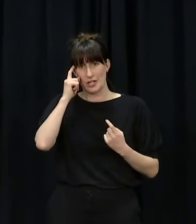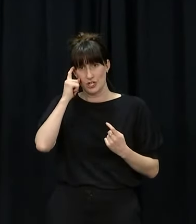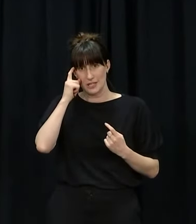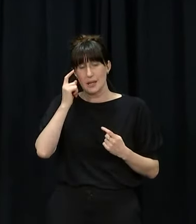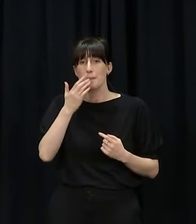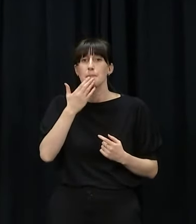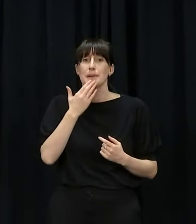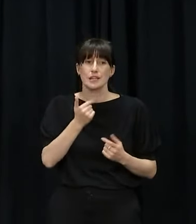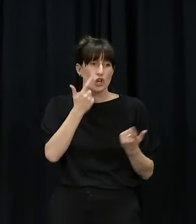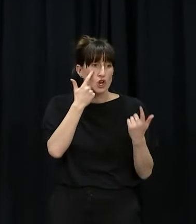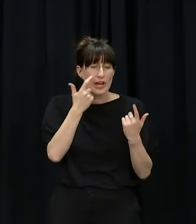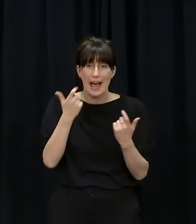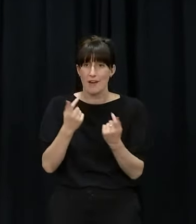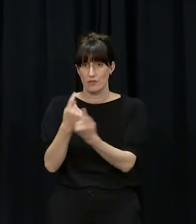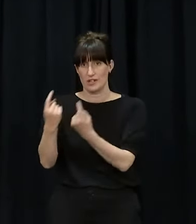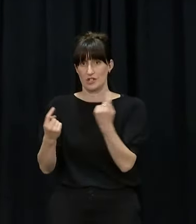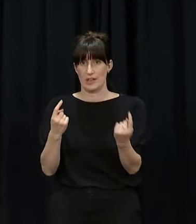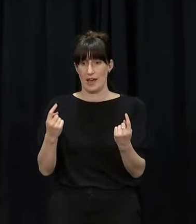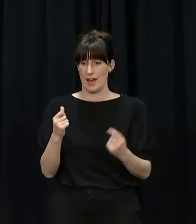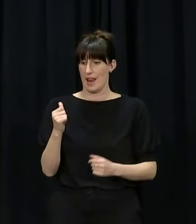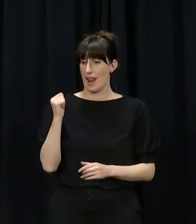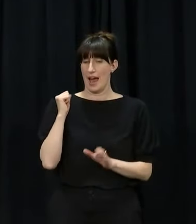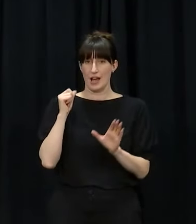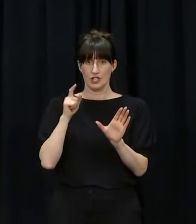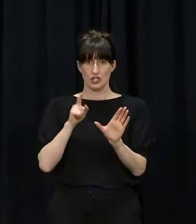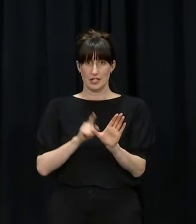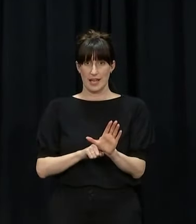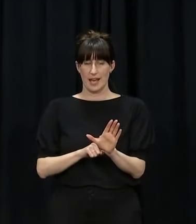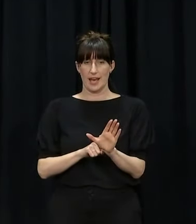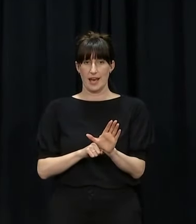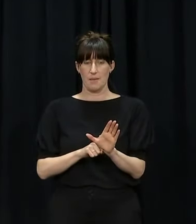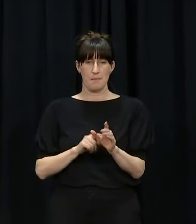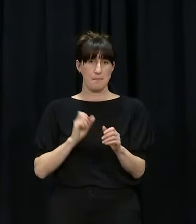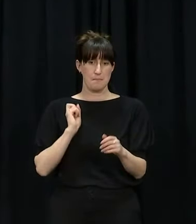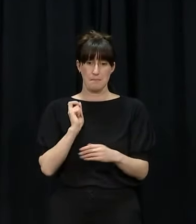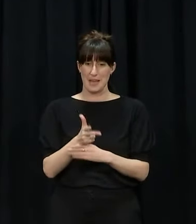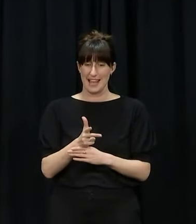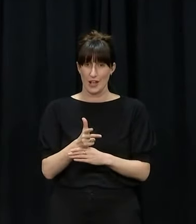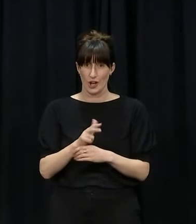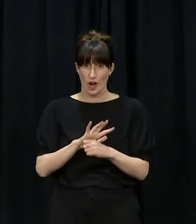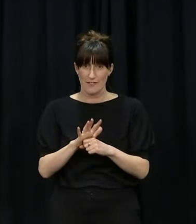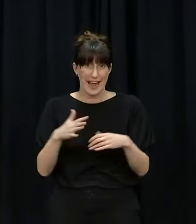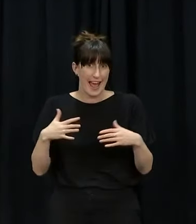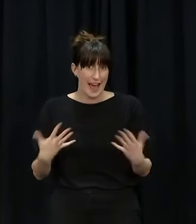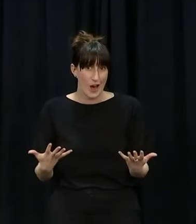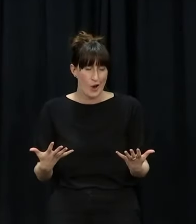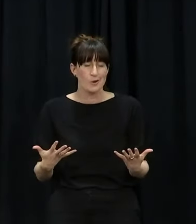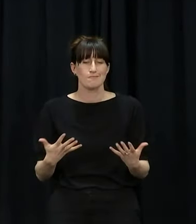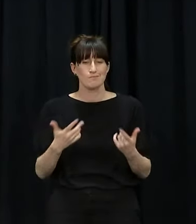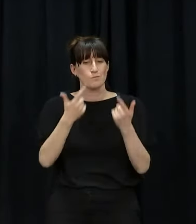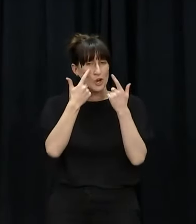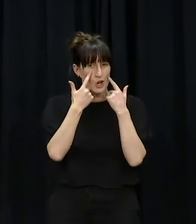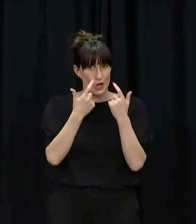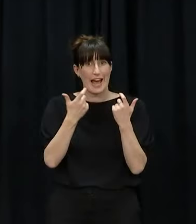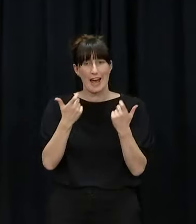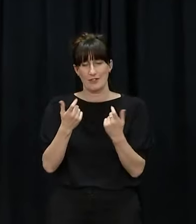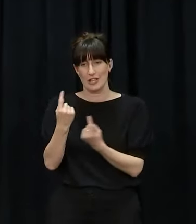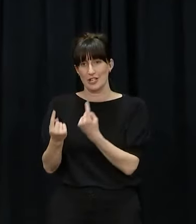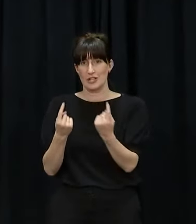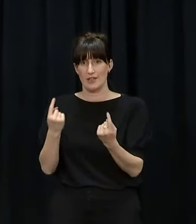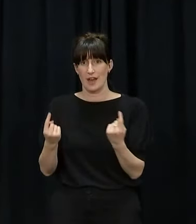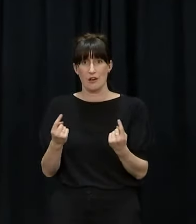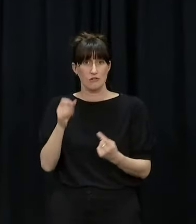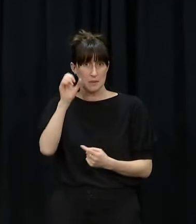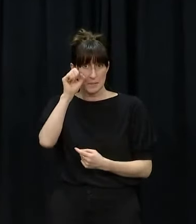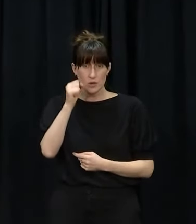an eye on each other. Last year, we crushed the curve by looking out for each other. Don't forget the smallest and largest question you can